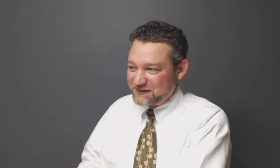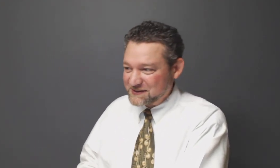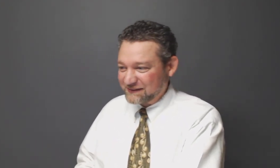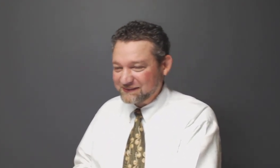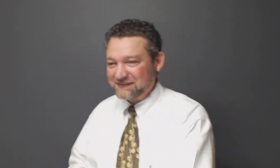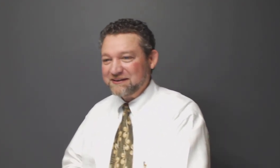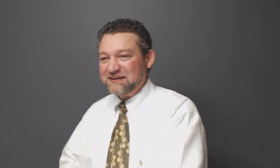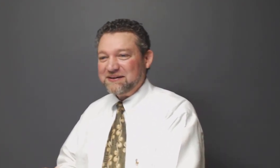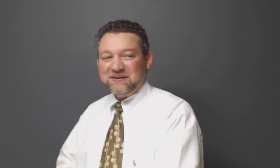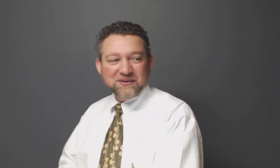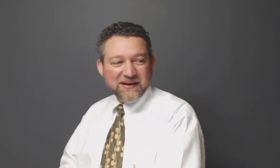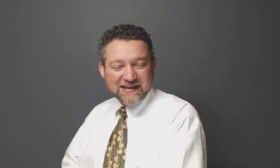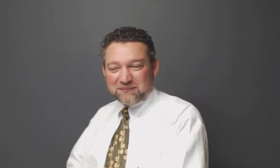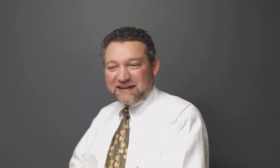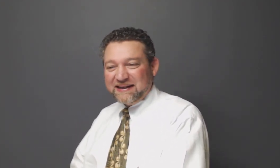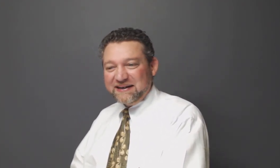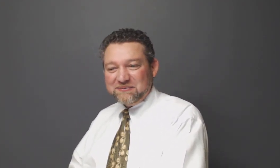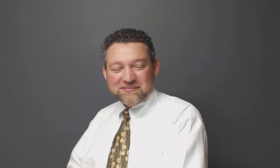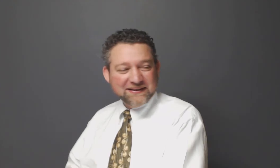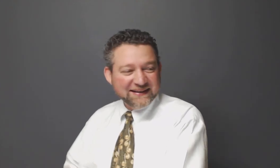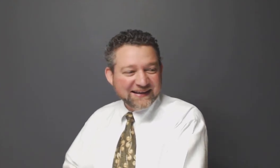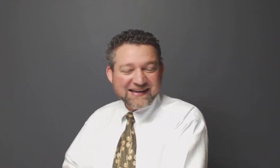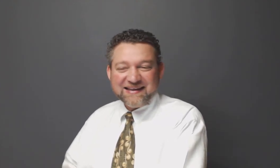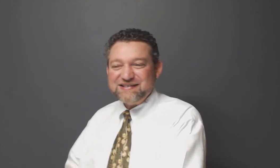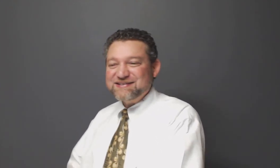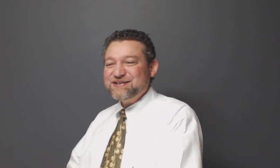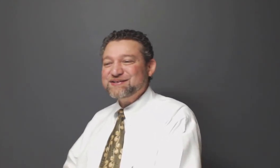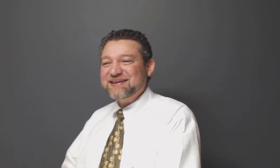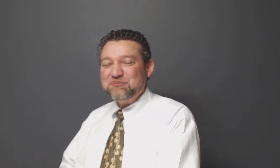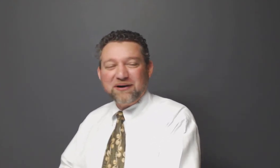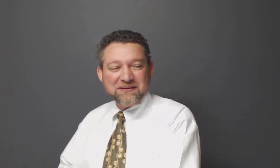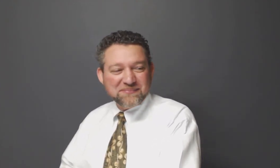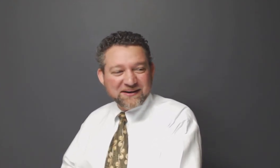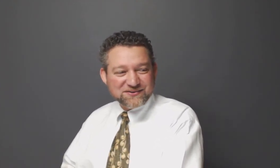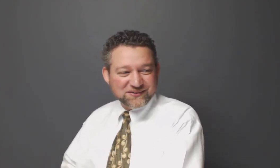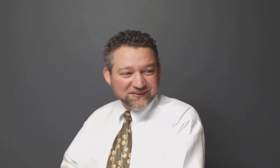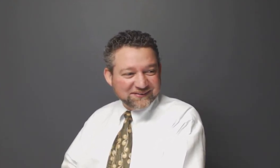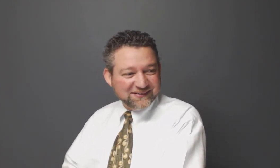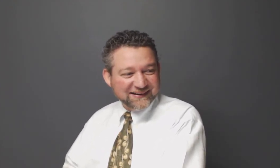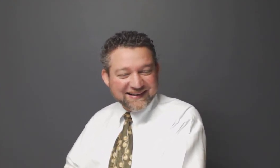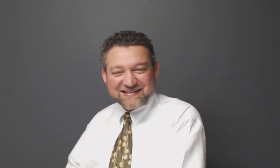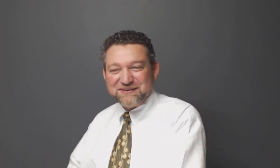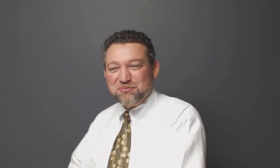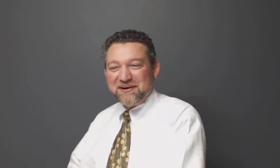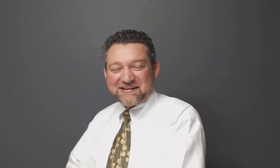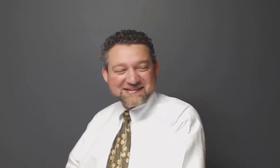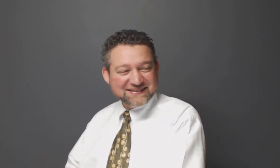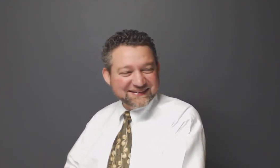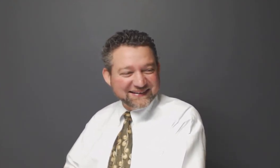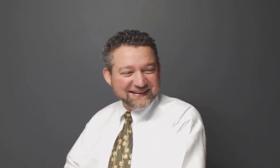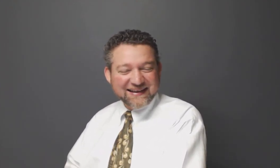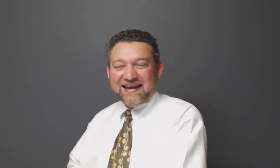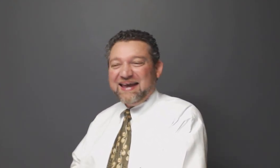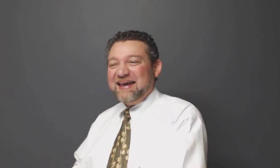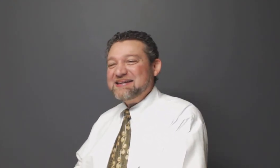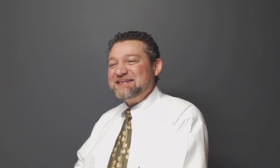eternity. In the millennium, he's just a prime minister. He's a prince. He's